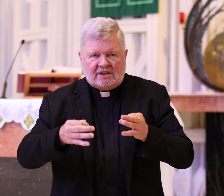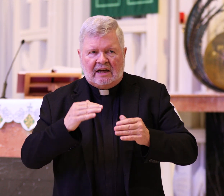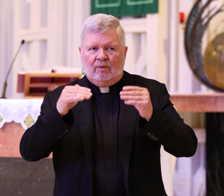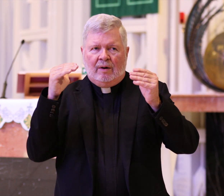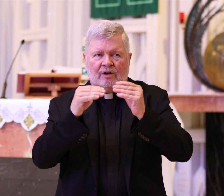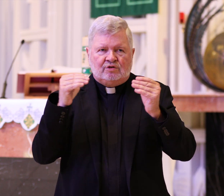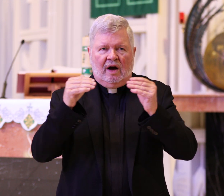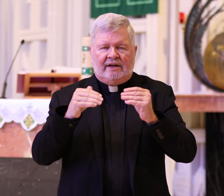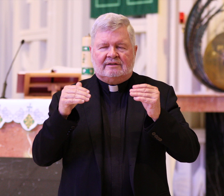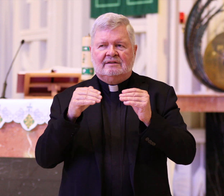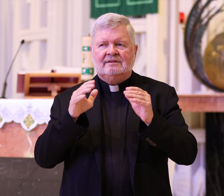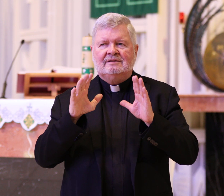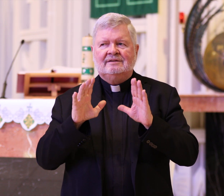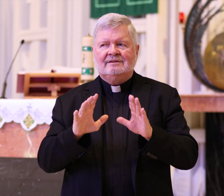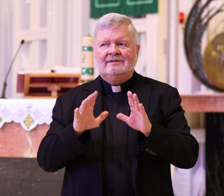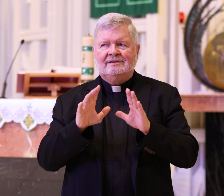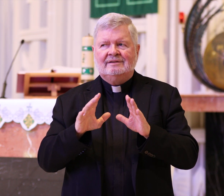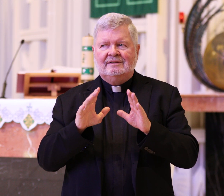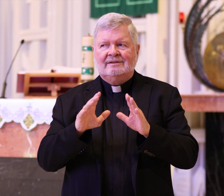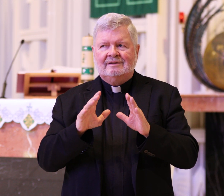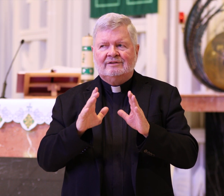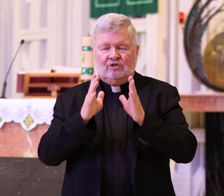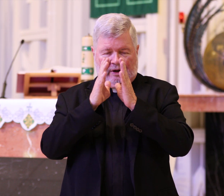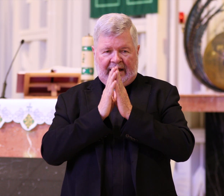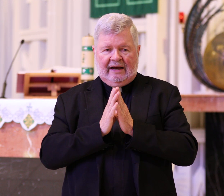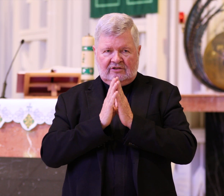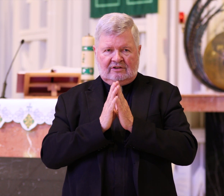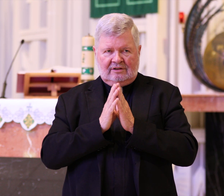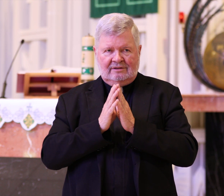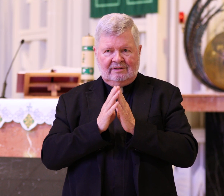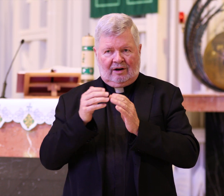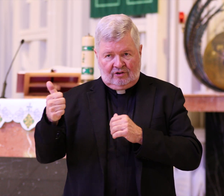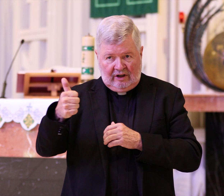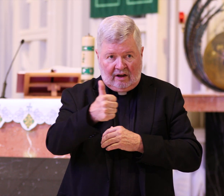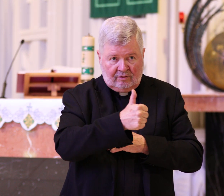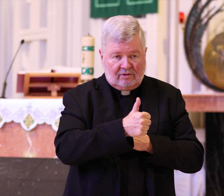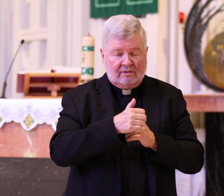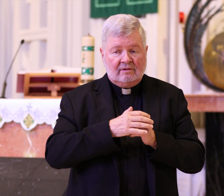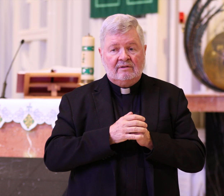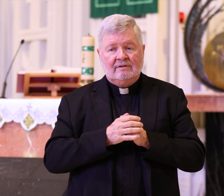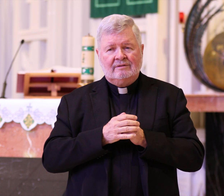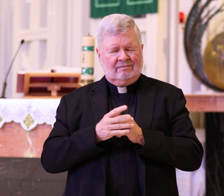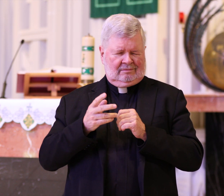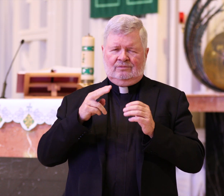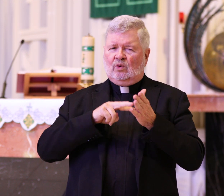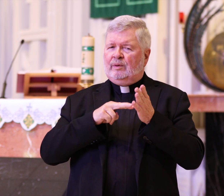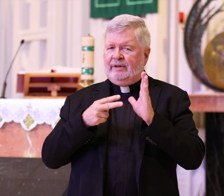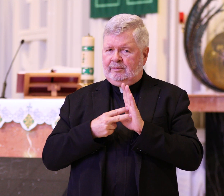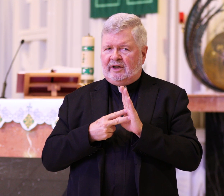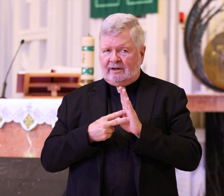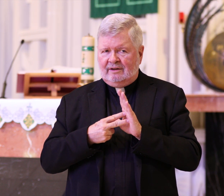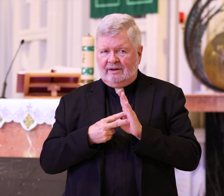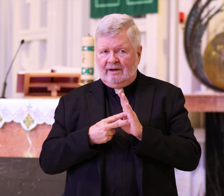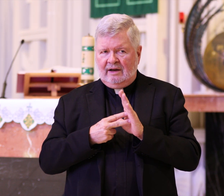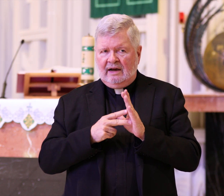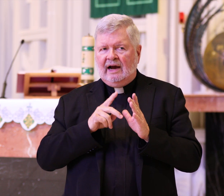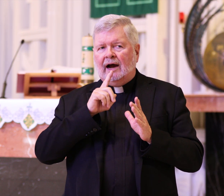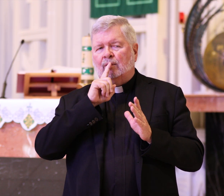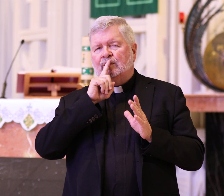I want what's right, to ask ourselves, what do we really mean? Are we